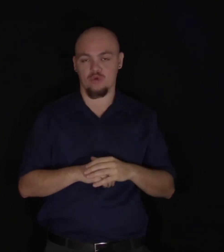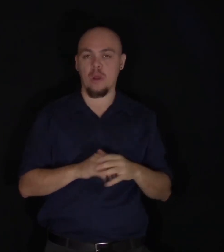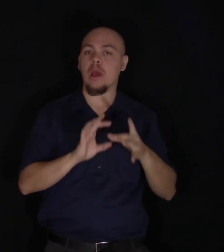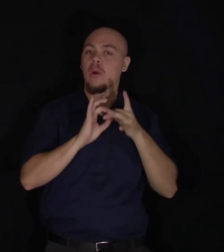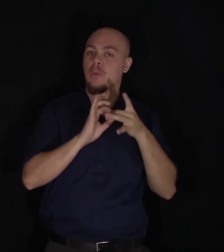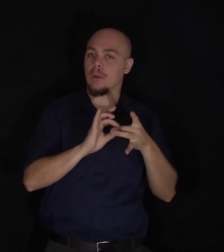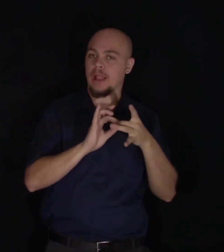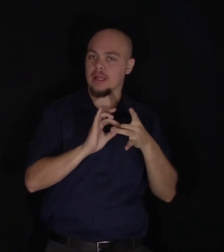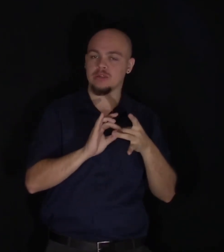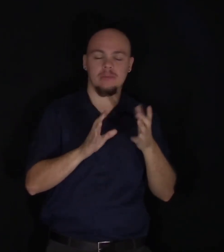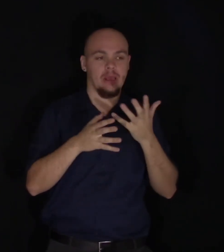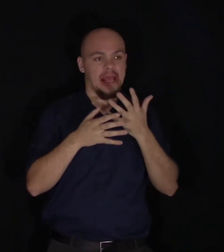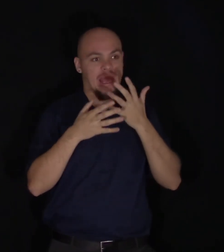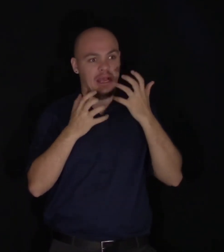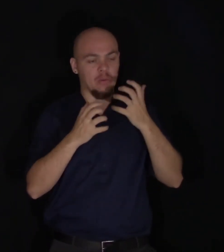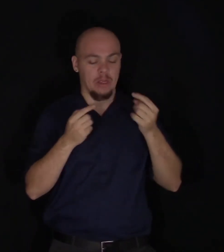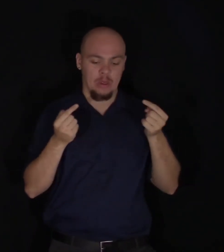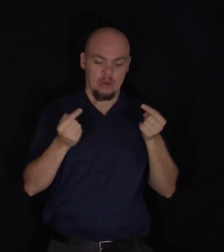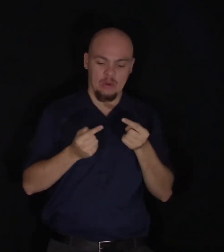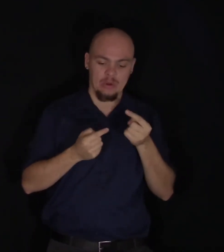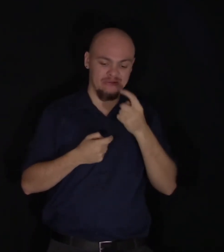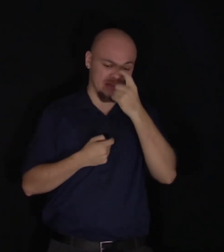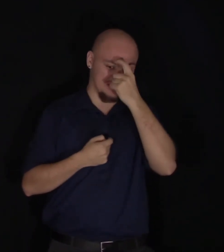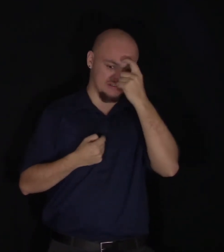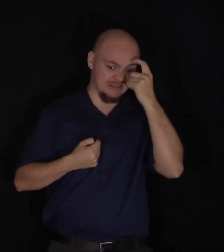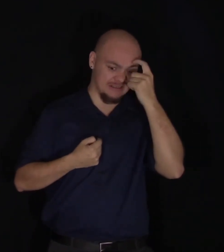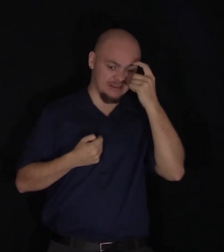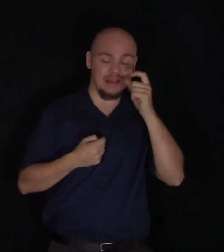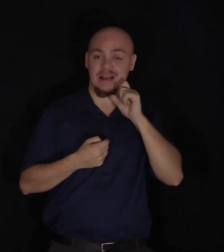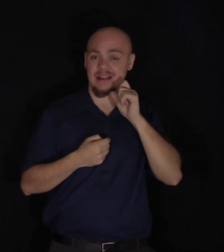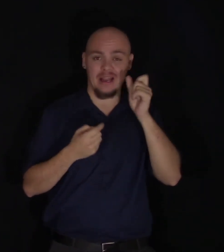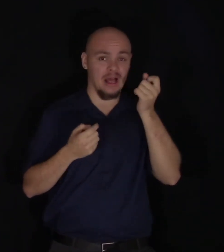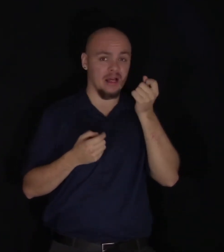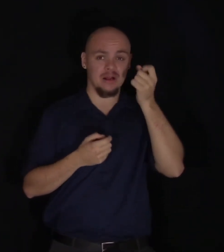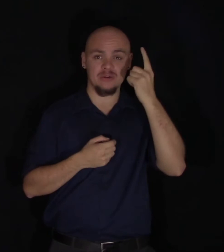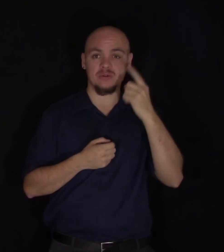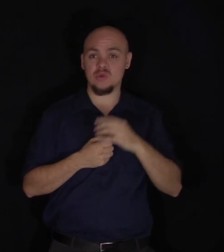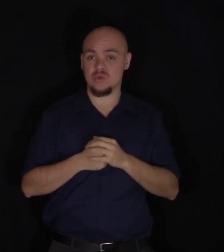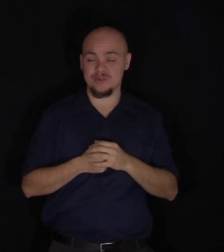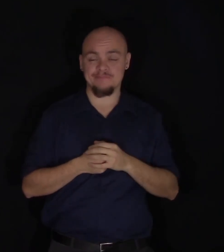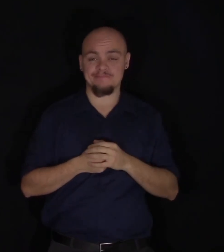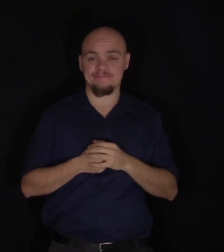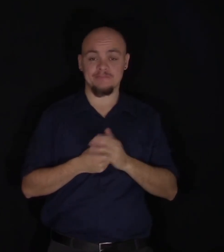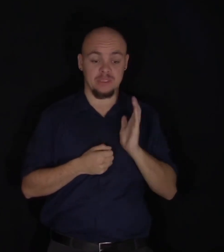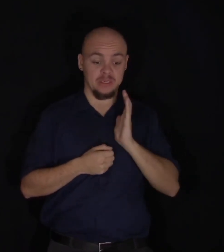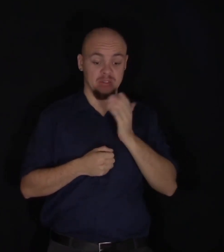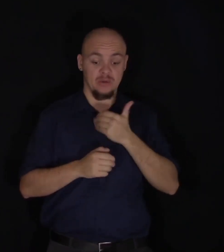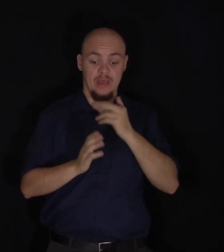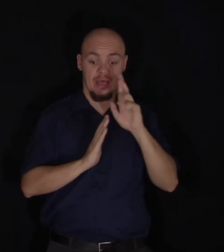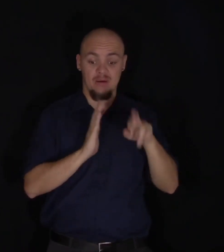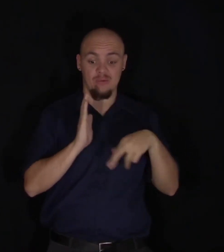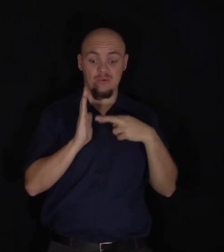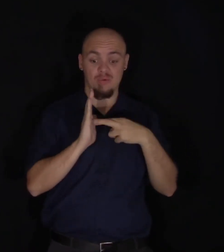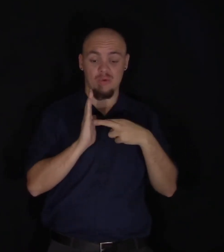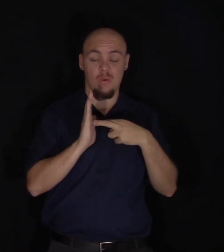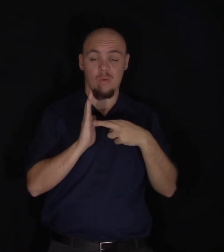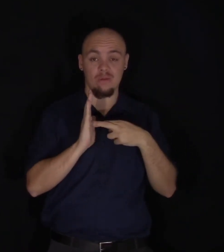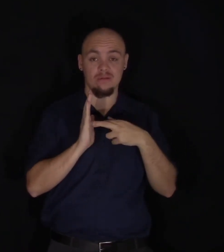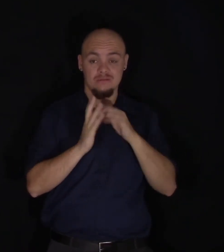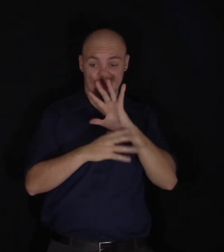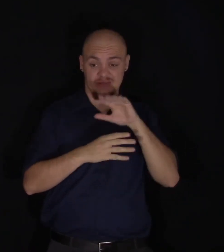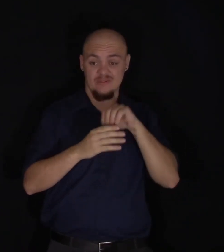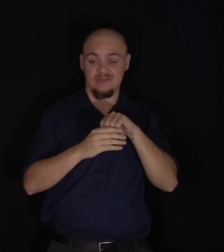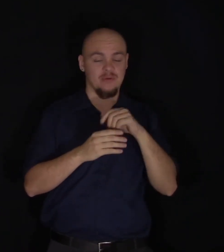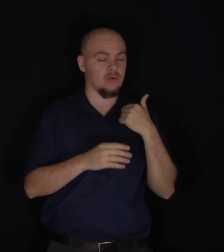we're angry, we feel wounded and misunderstood, so we can't always see our own role in all that unhappiness. We